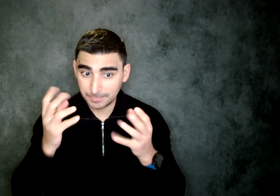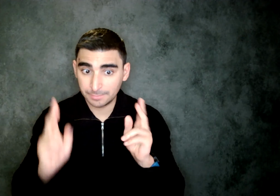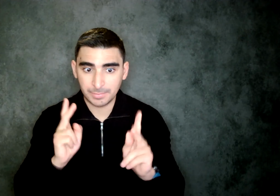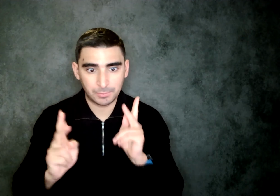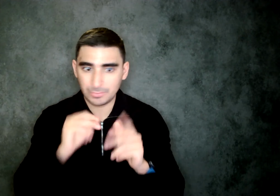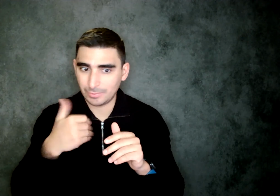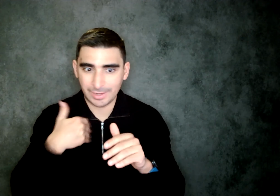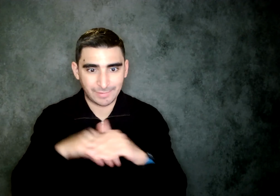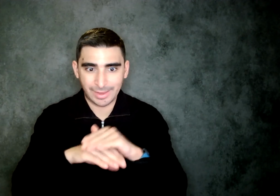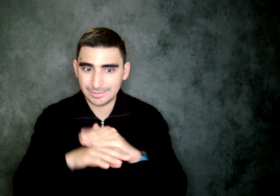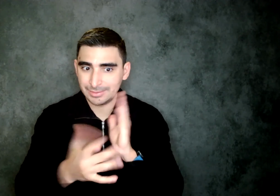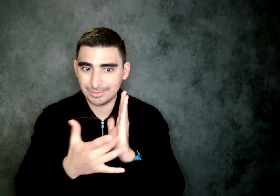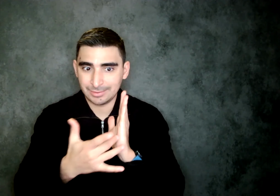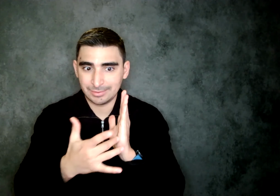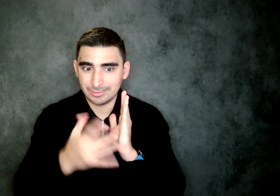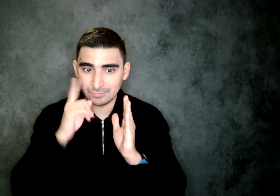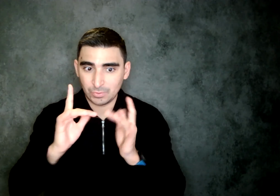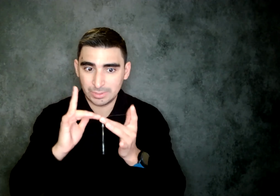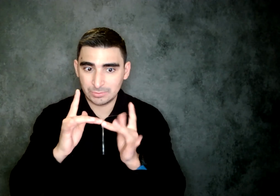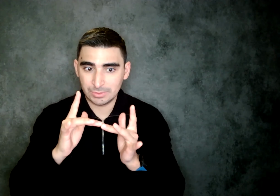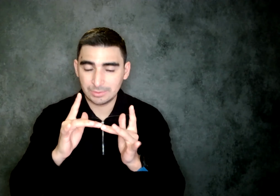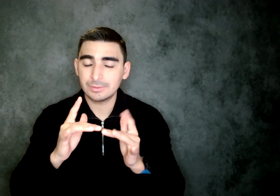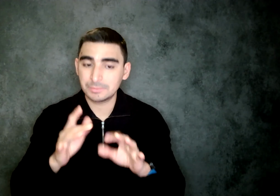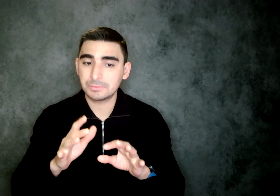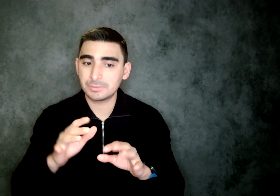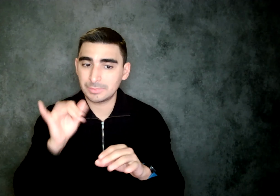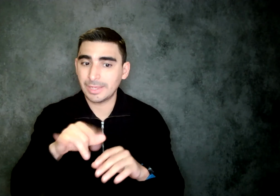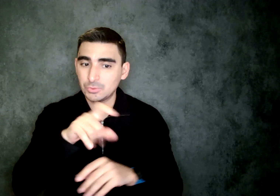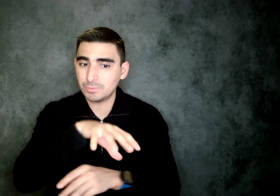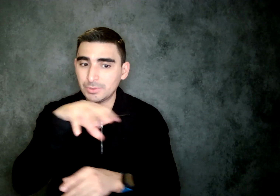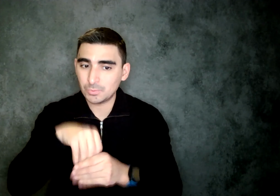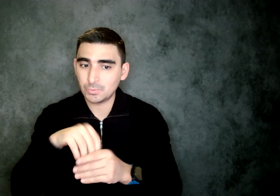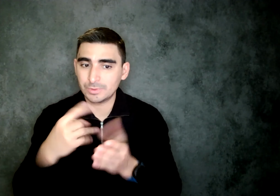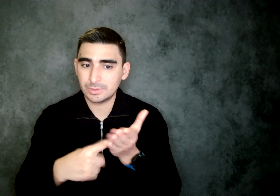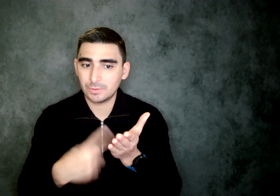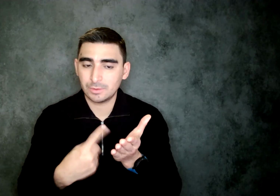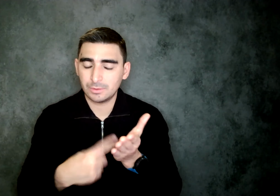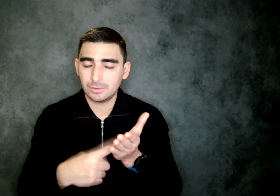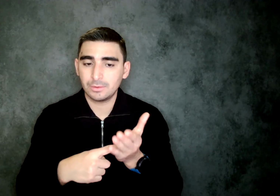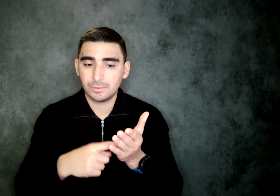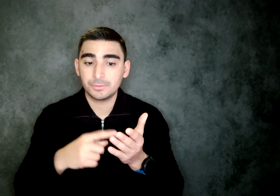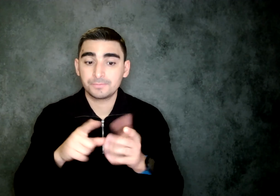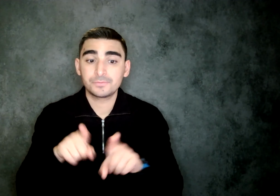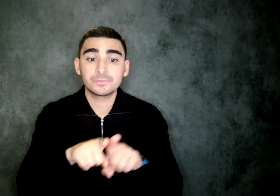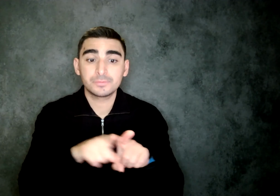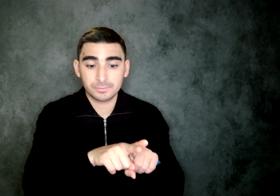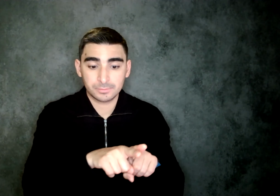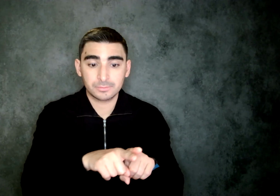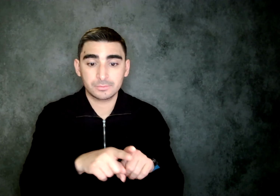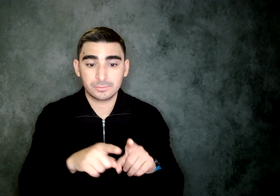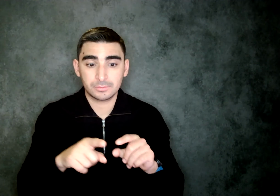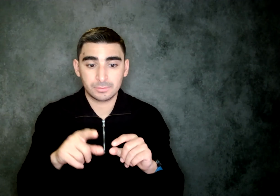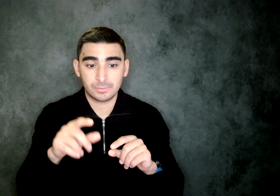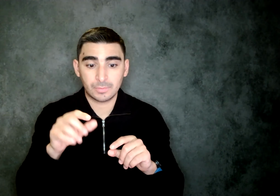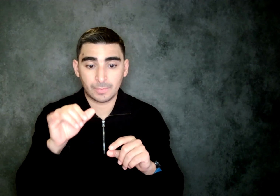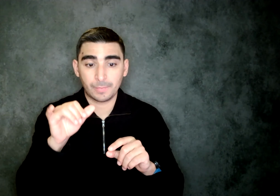to even access broadband. So that needs to be a part of the conversation. And then the realization that with this increased